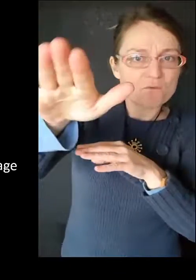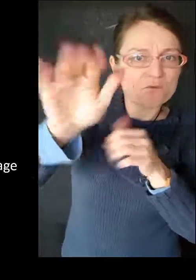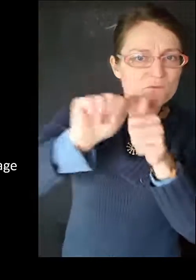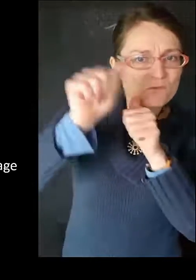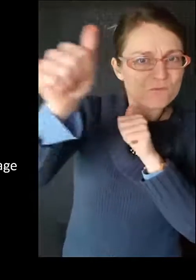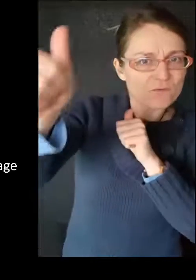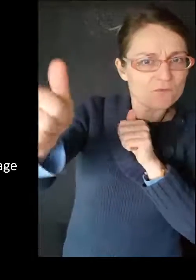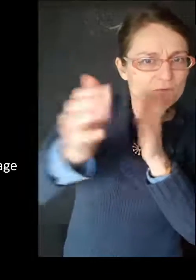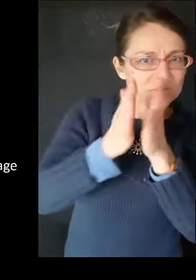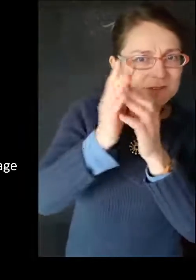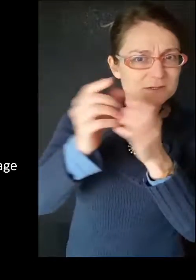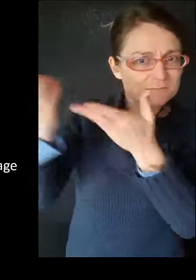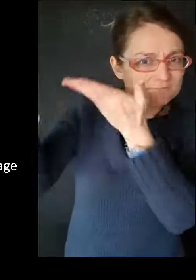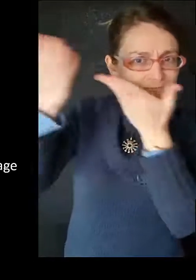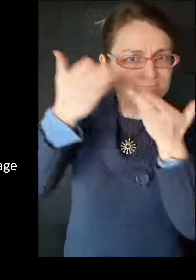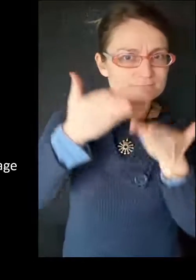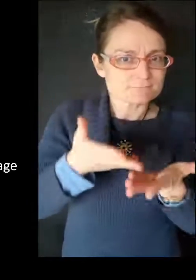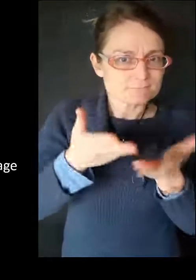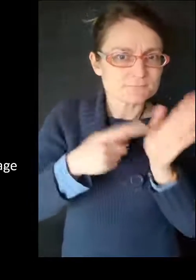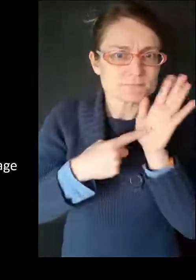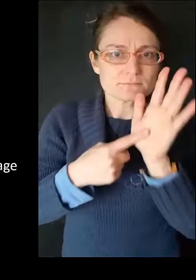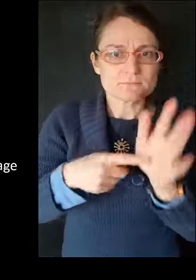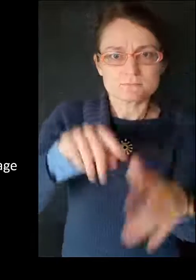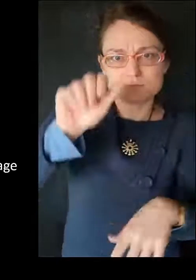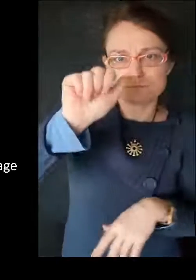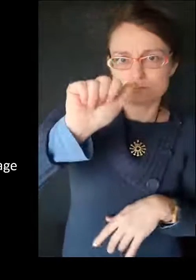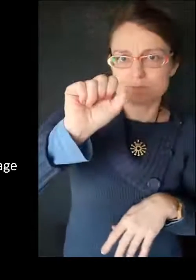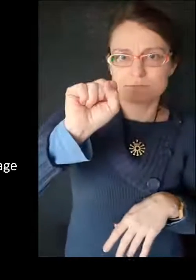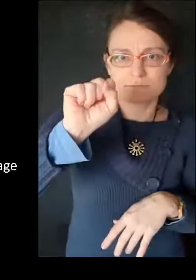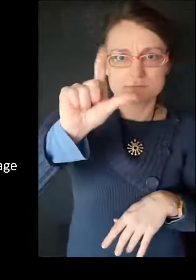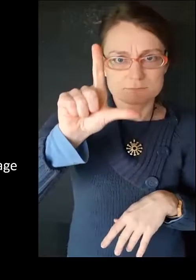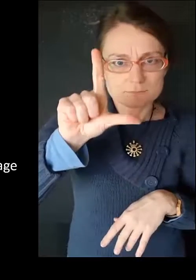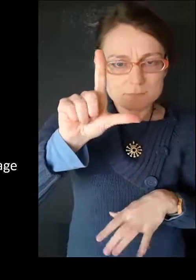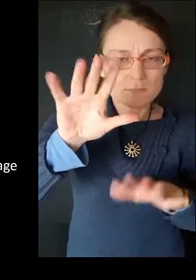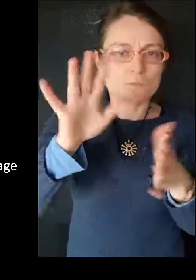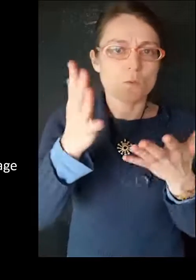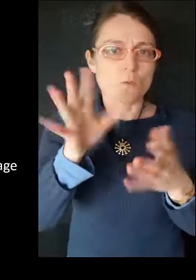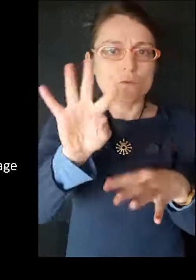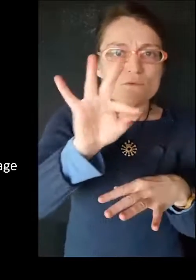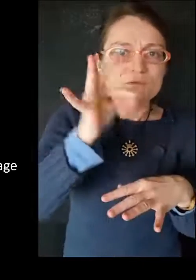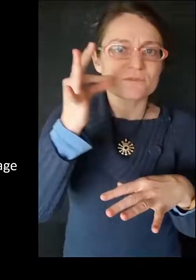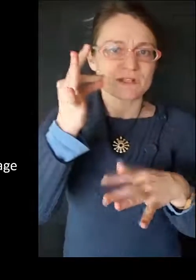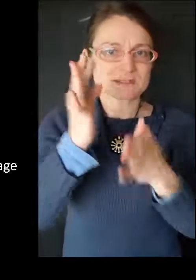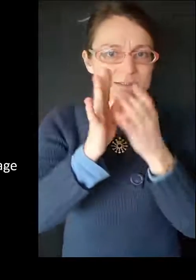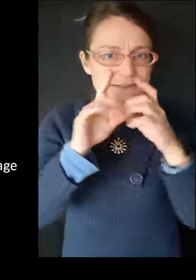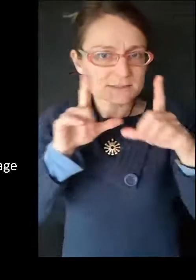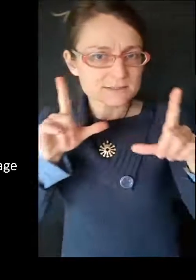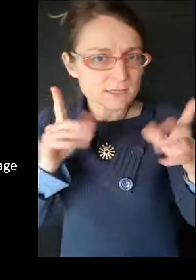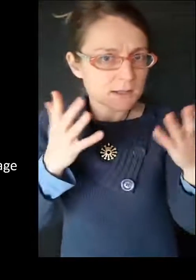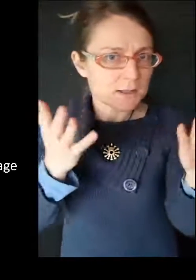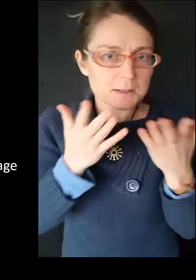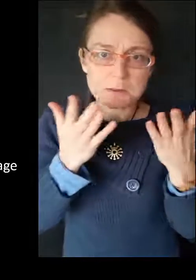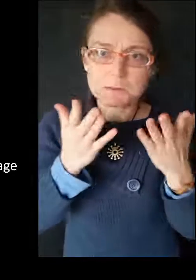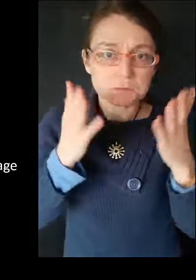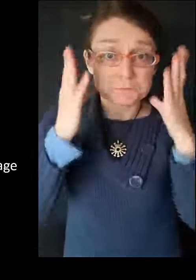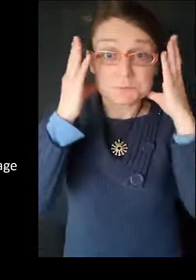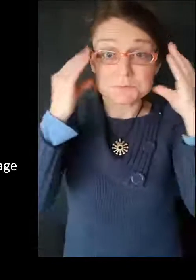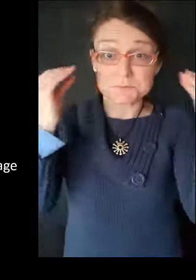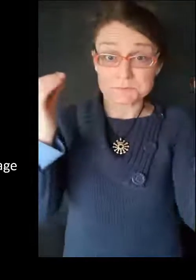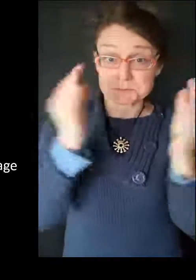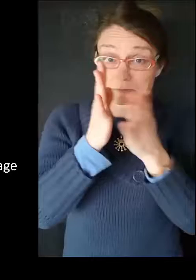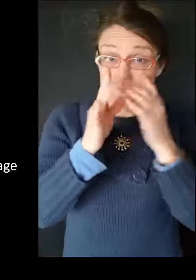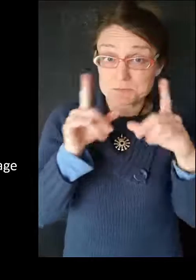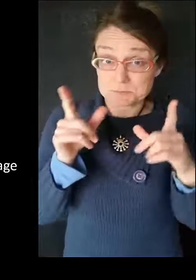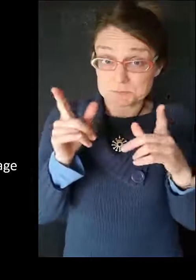may be imported or based on a foreign sign language that was brought earlier, for example, on American